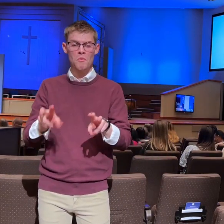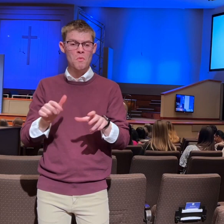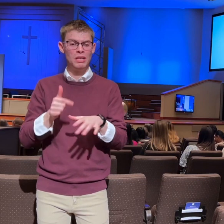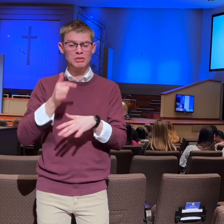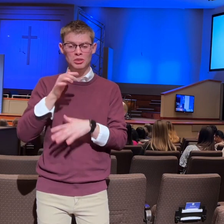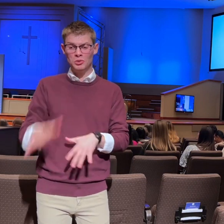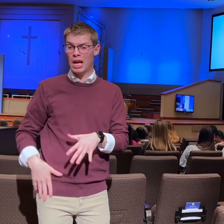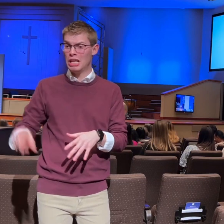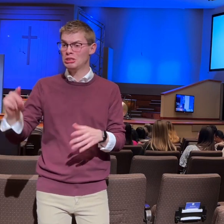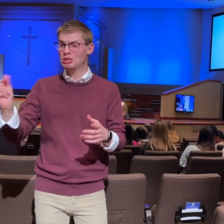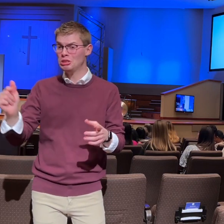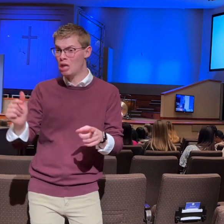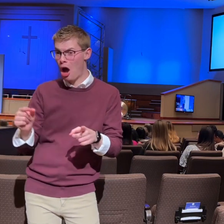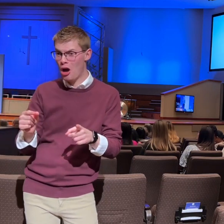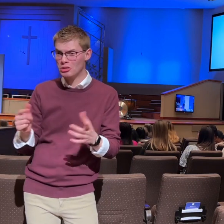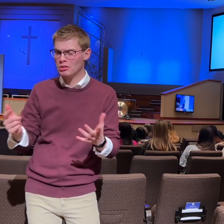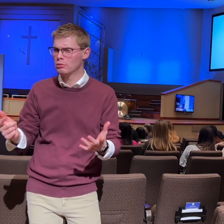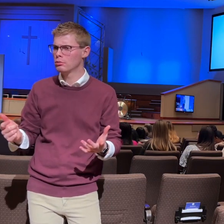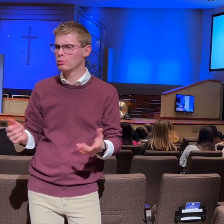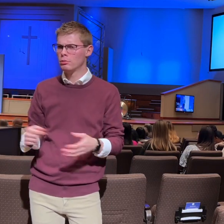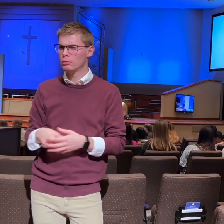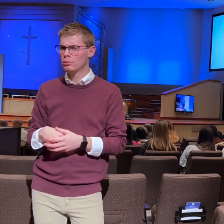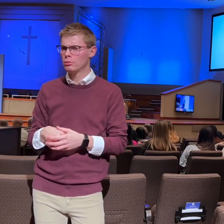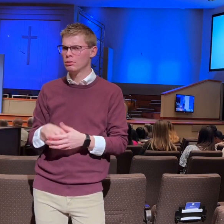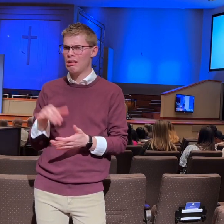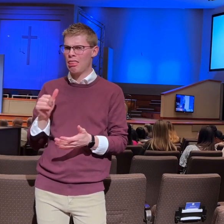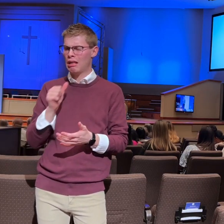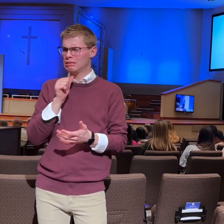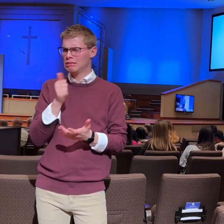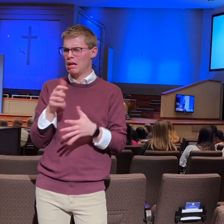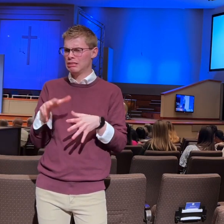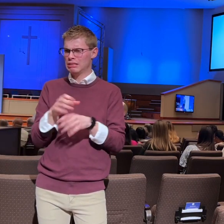Folks, number one, that's not salvation. Number two, that's nothing to do with baptism.